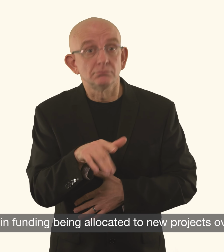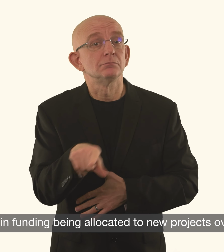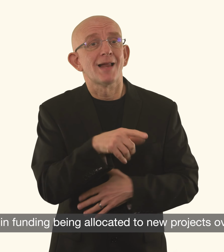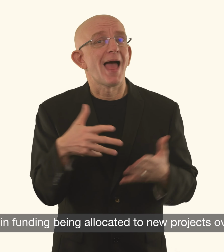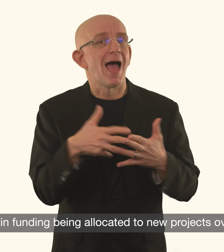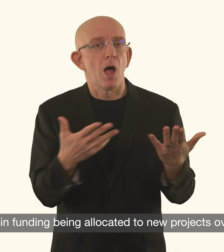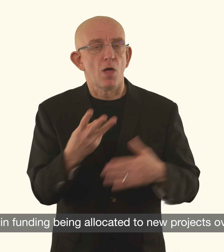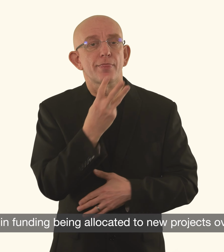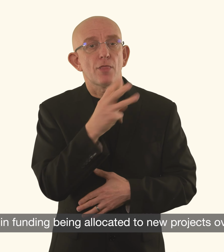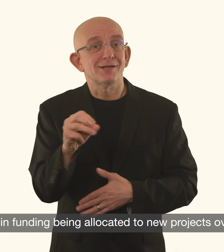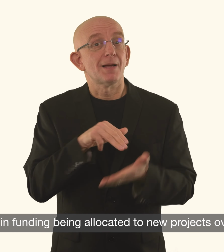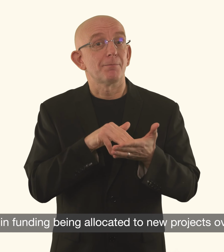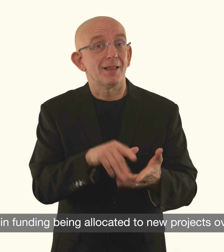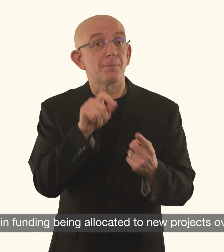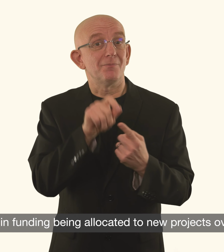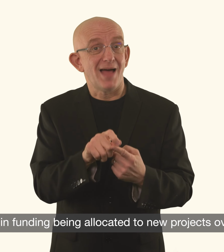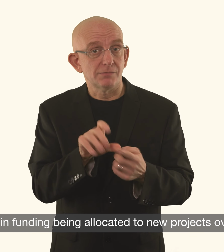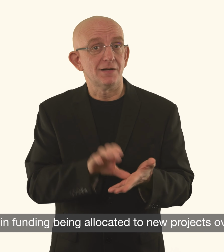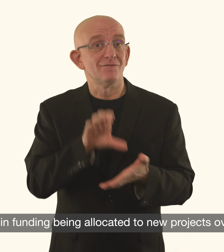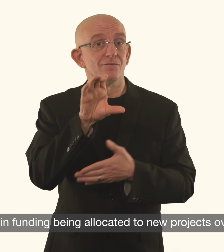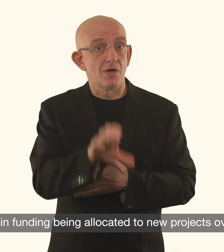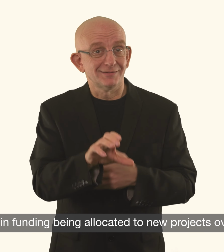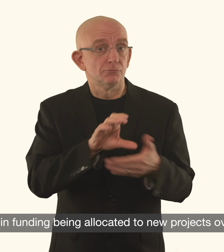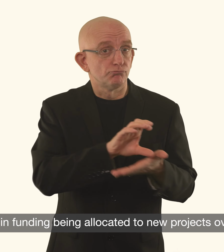in funding being allocated to new projects over three years.